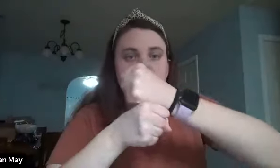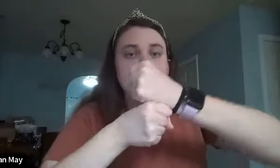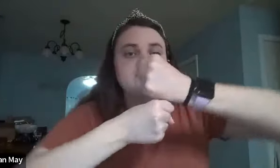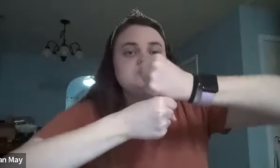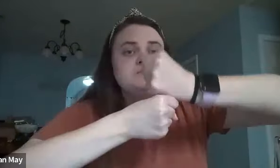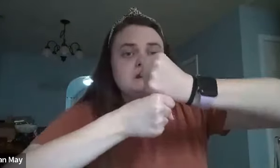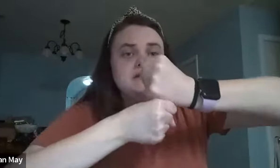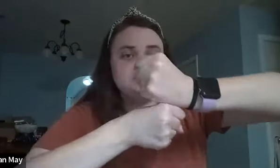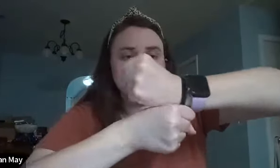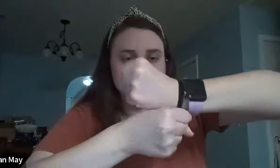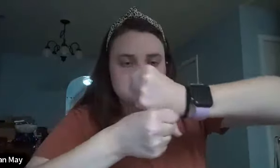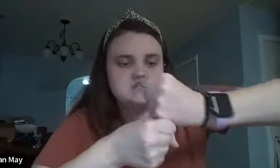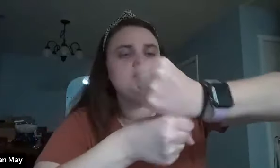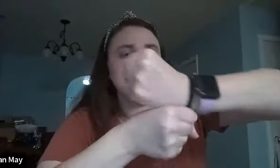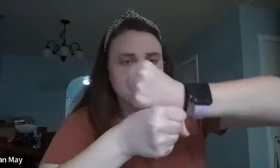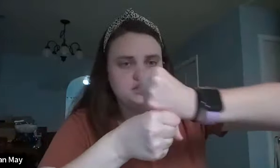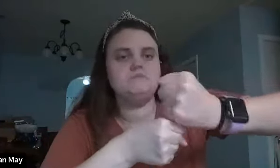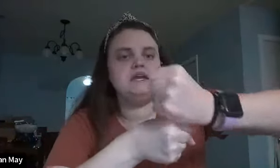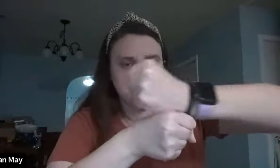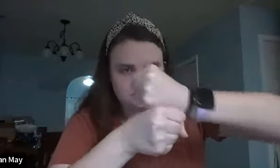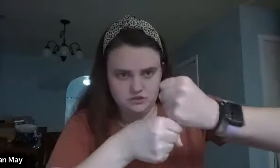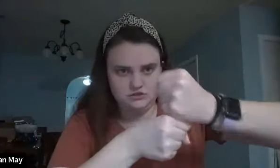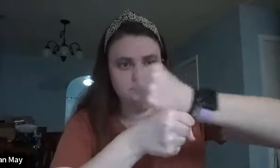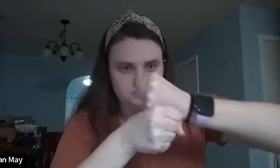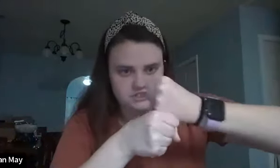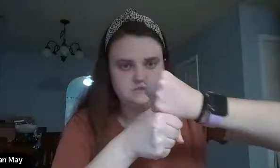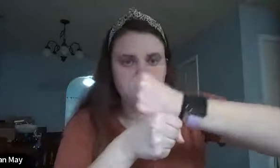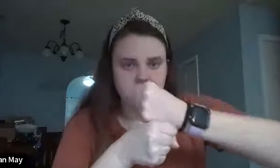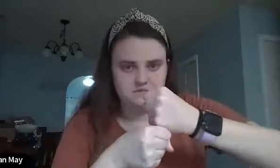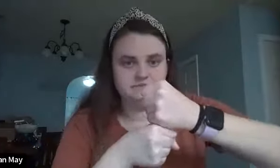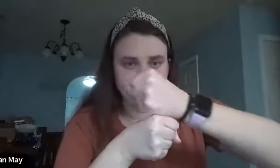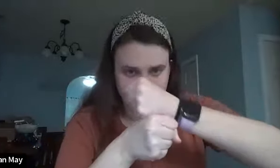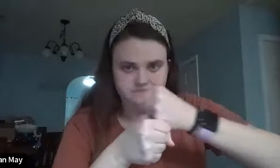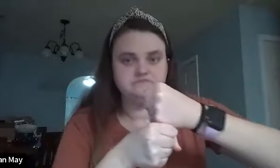And this one you want to make sure you just go like you're making circle motions with.